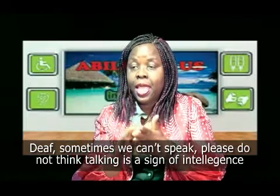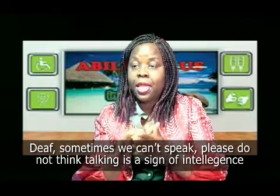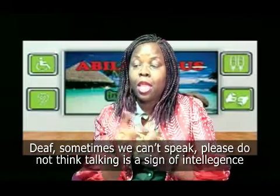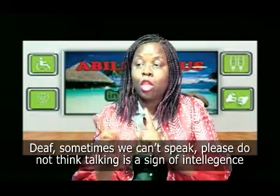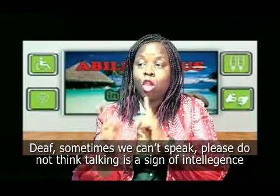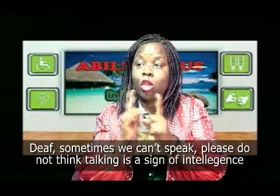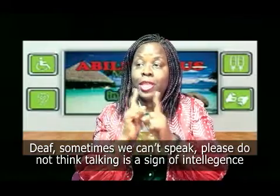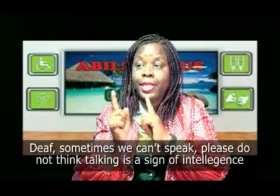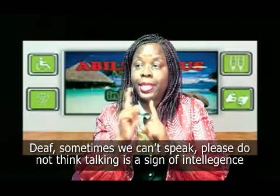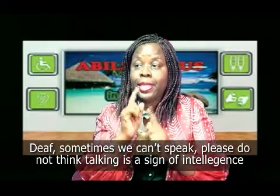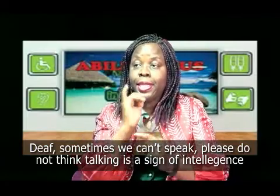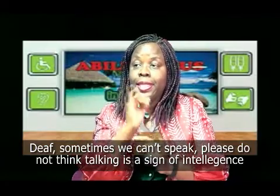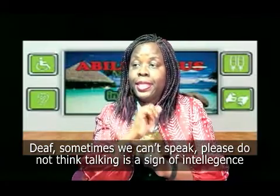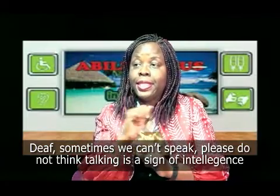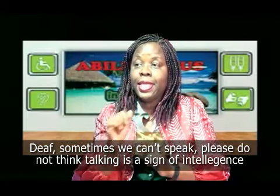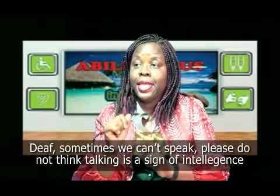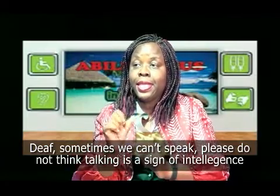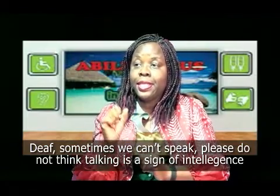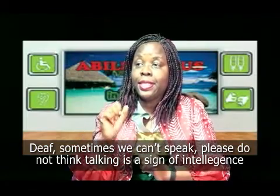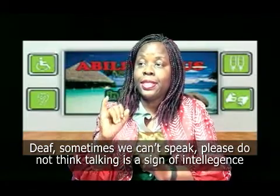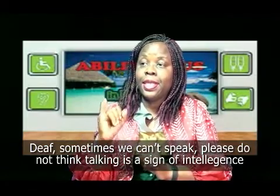think that talking is a